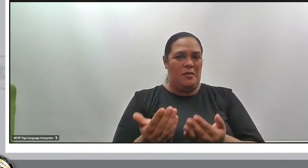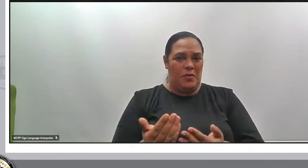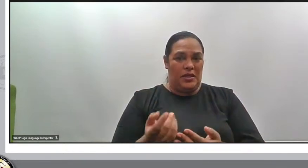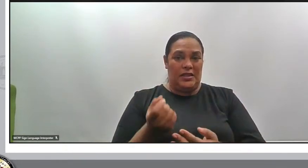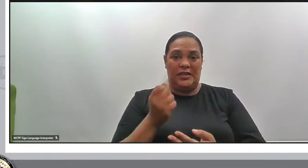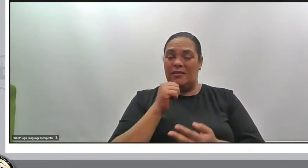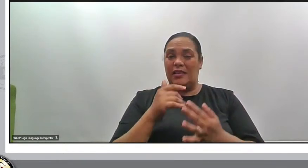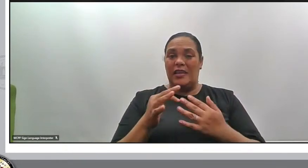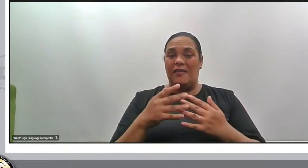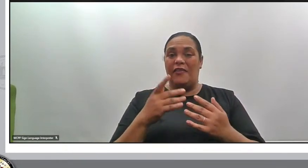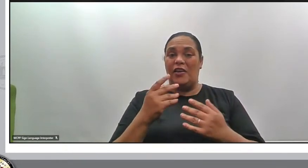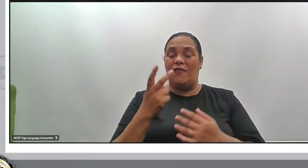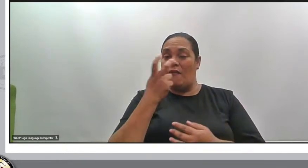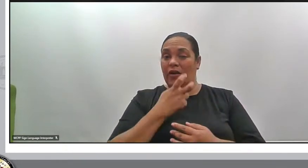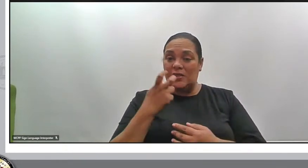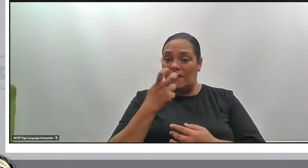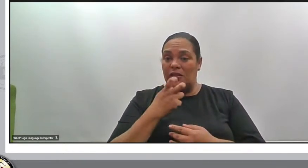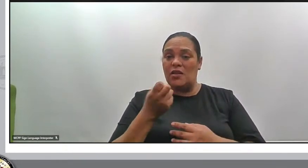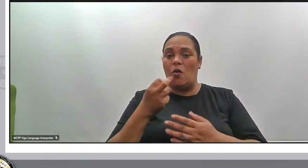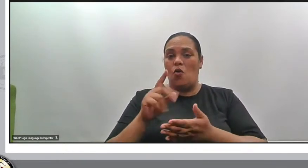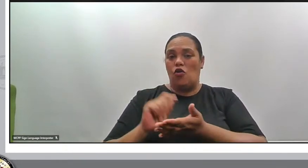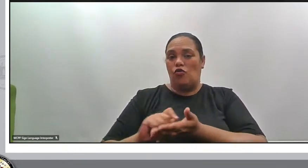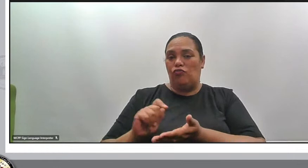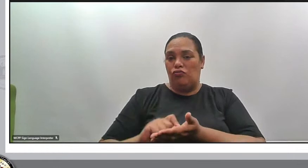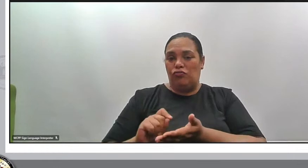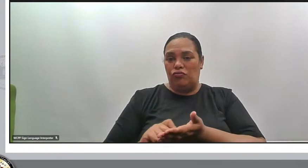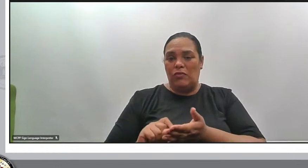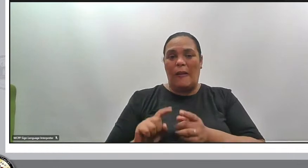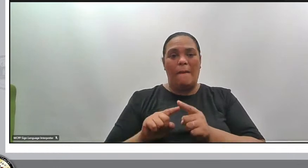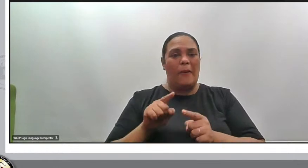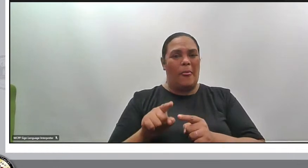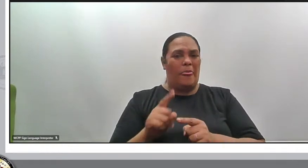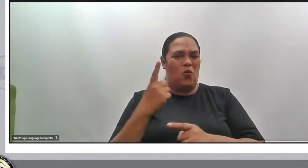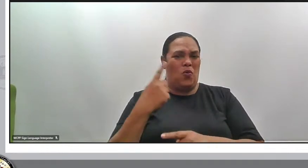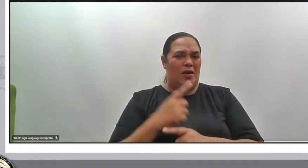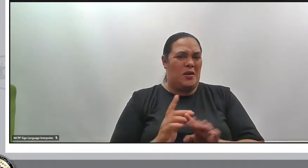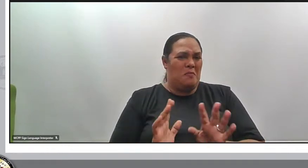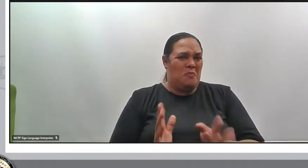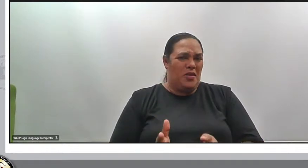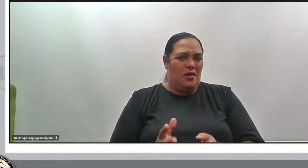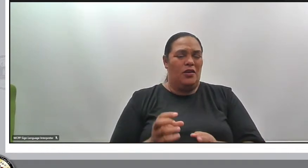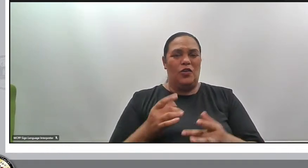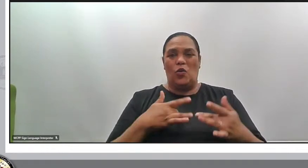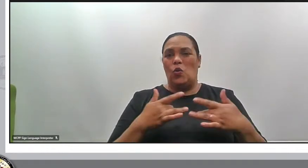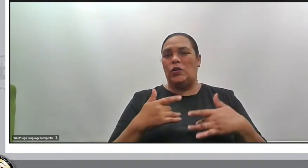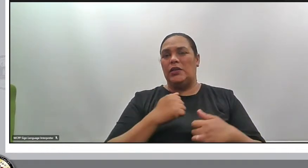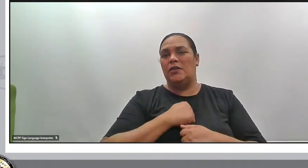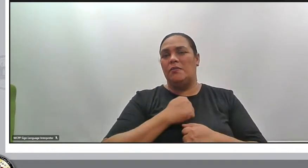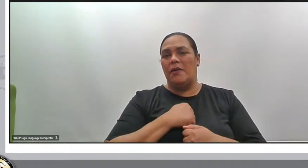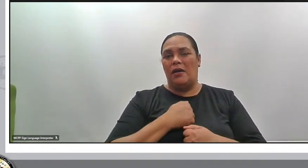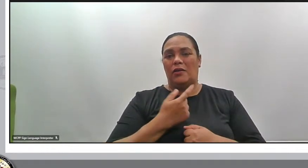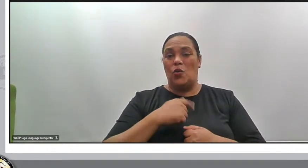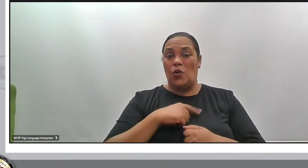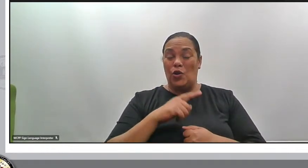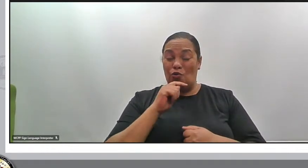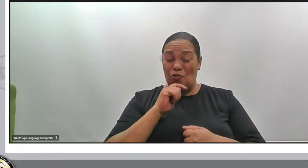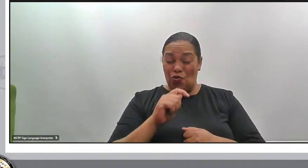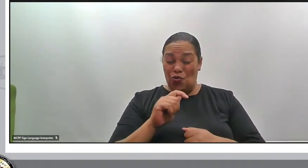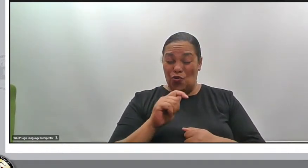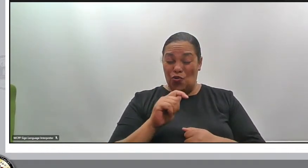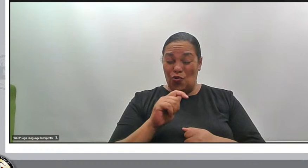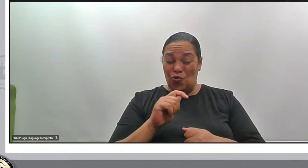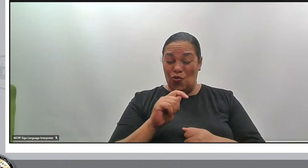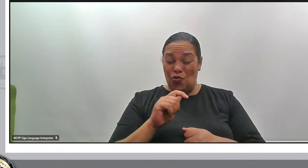is orally or written, but it's literally one day. So my concern there is, are we really serious, or is